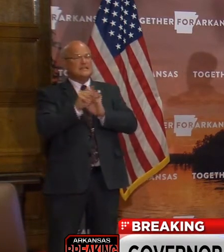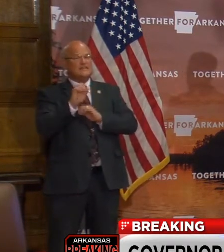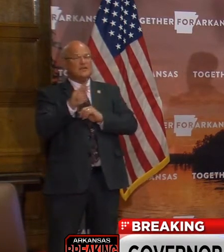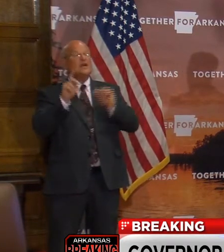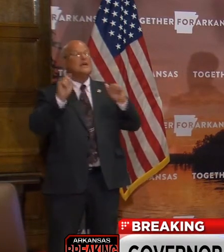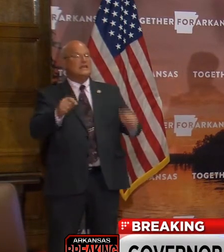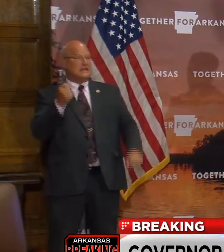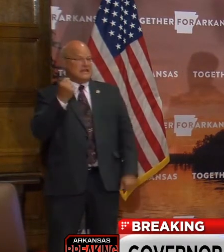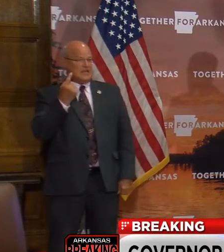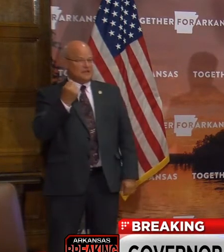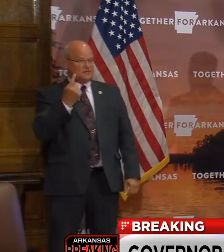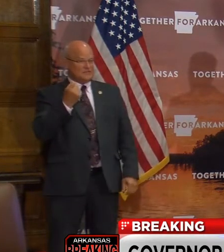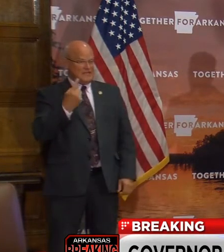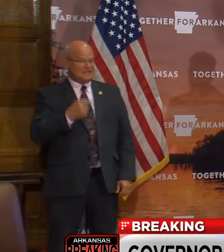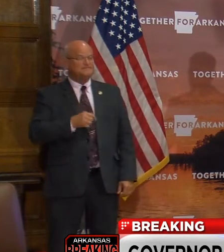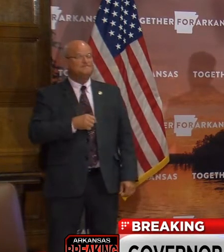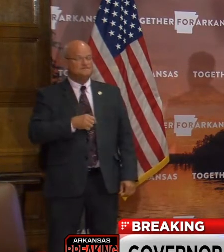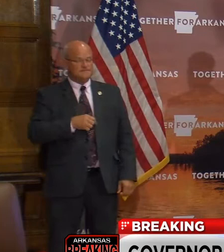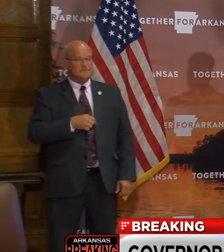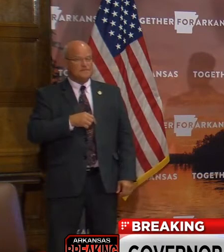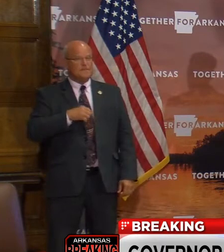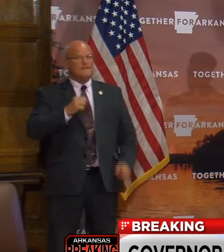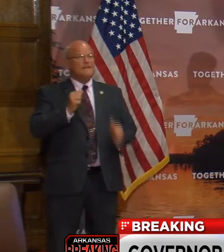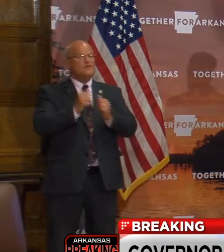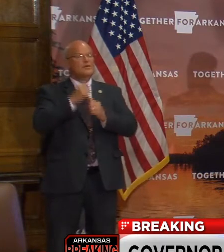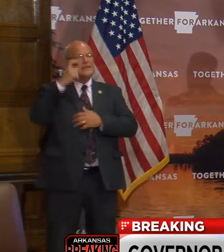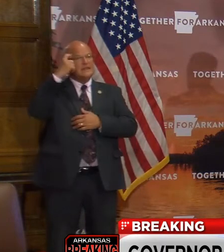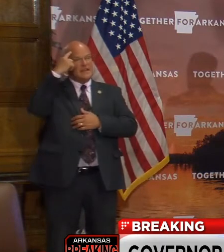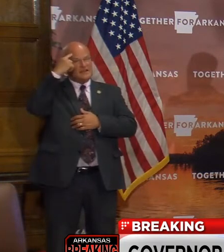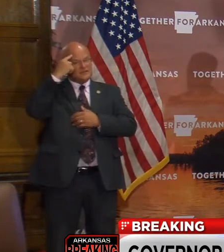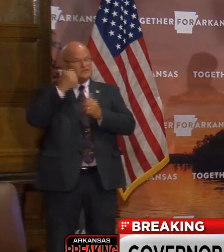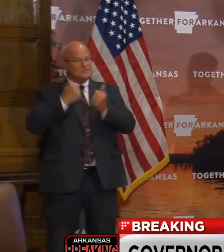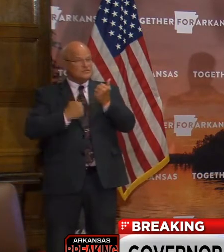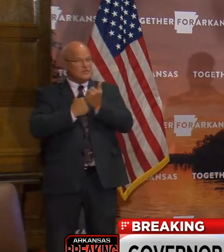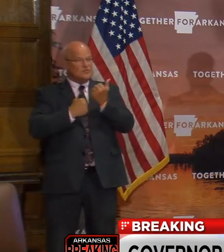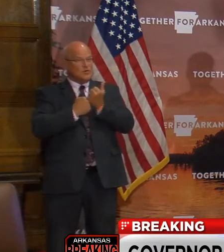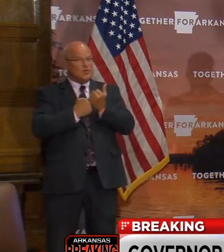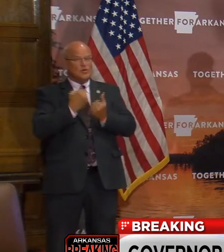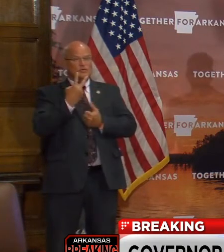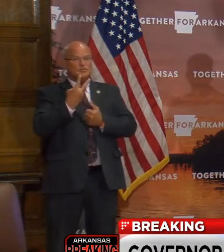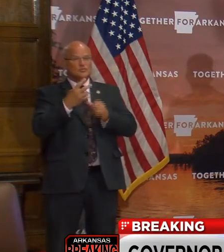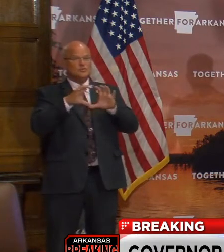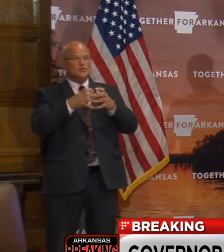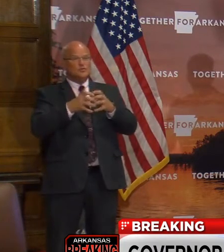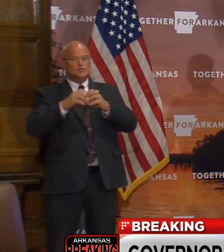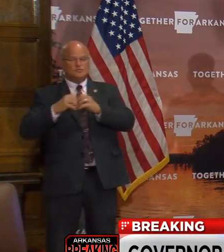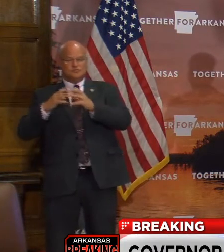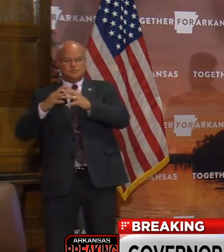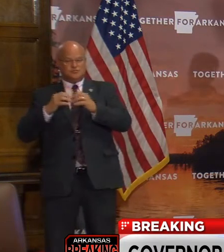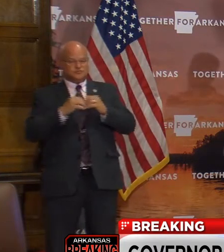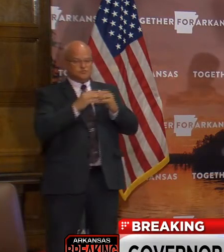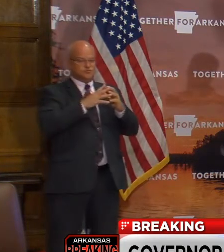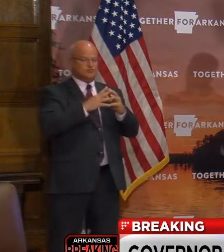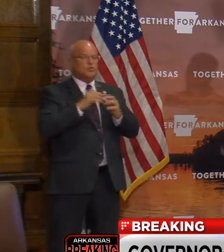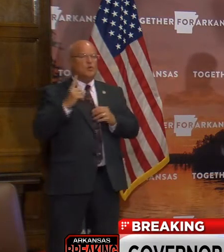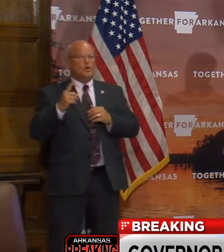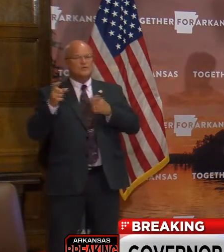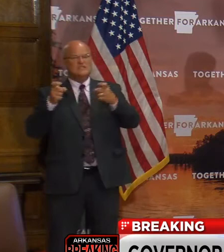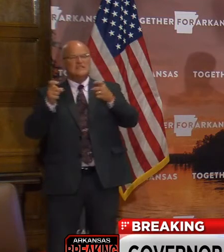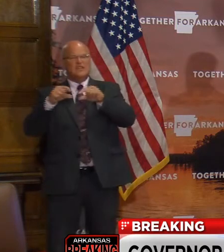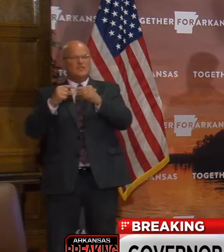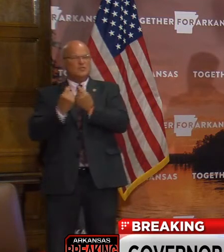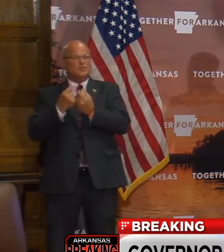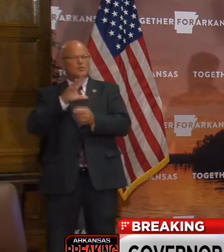understand? And so with Governor Hutchinson's support, two groups were convened. One was a governing group, and